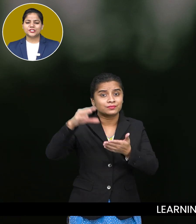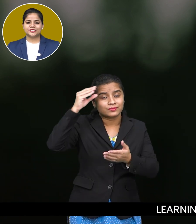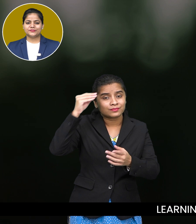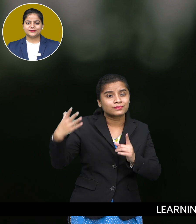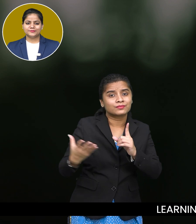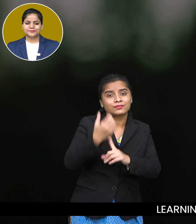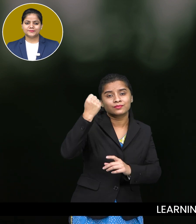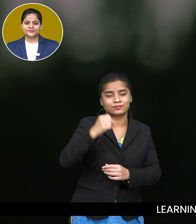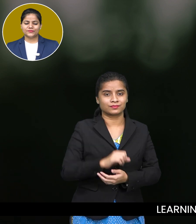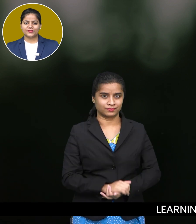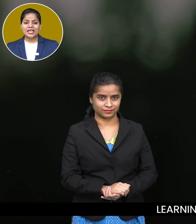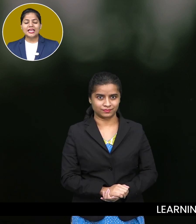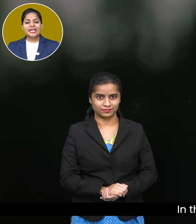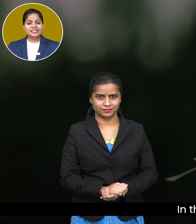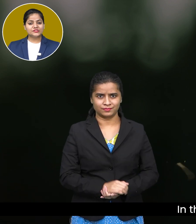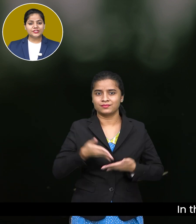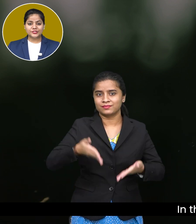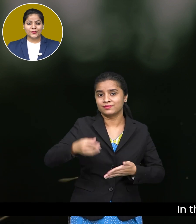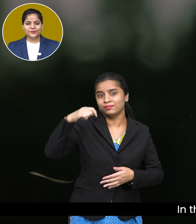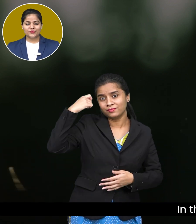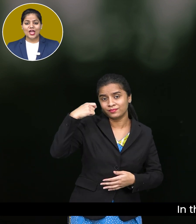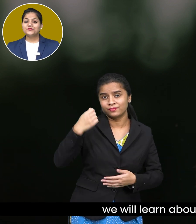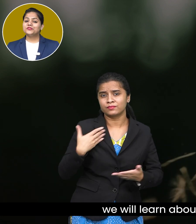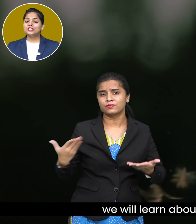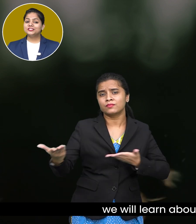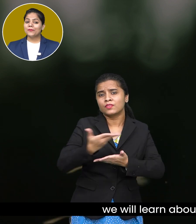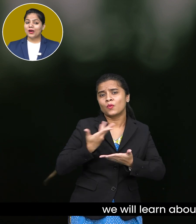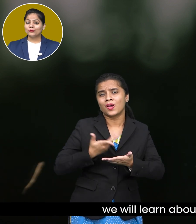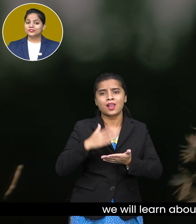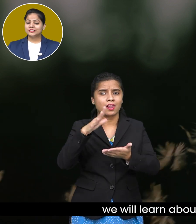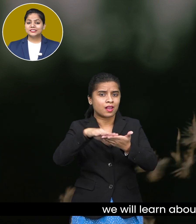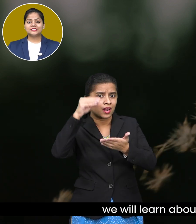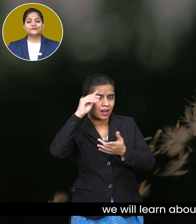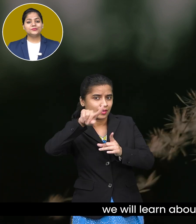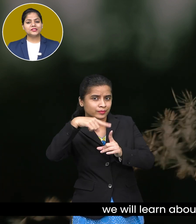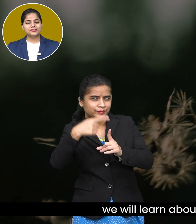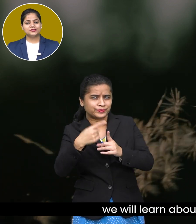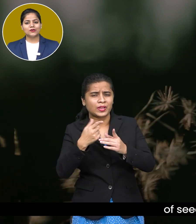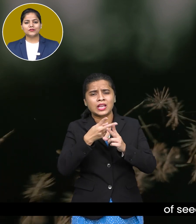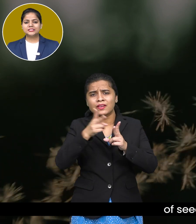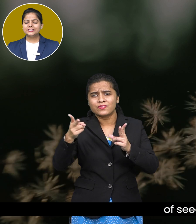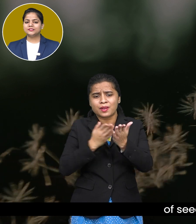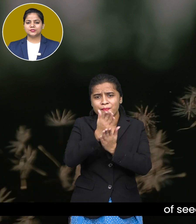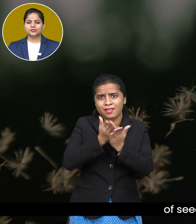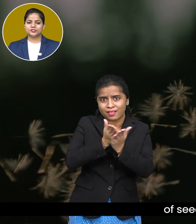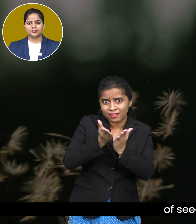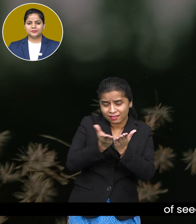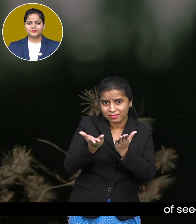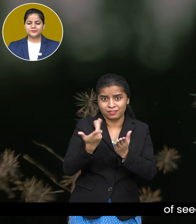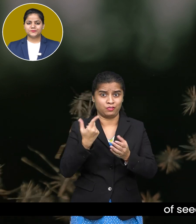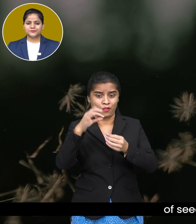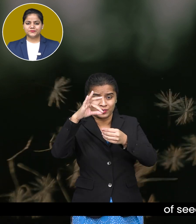Learning objective. In this video, we will learn about the different methods of seed